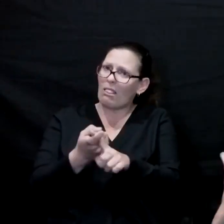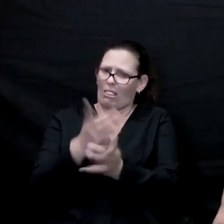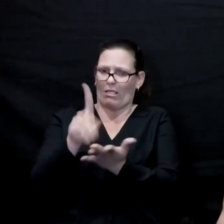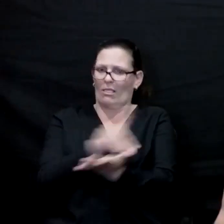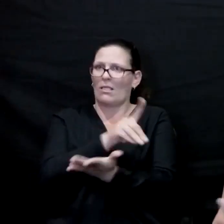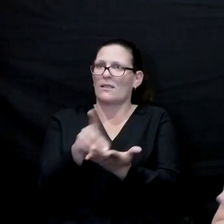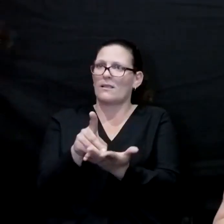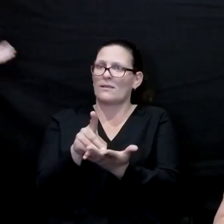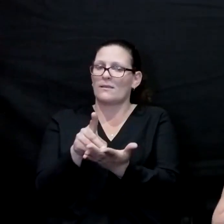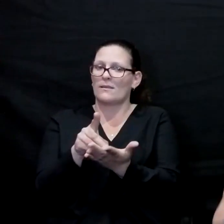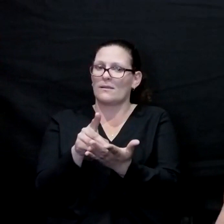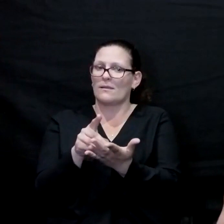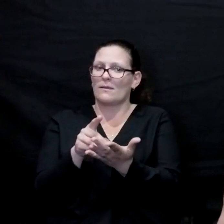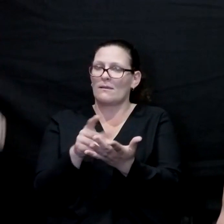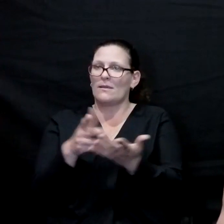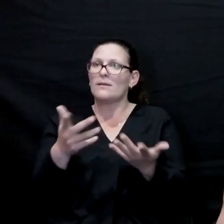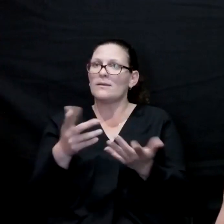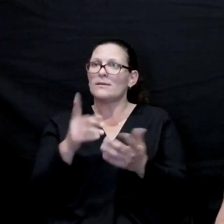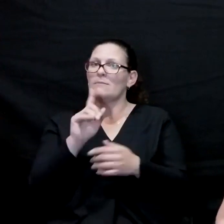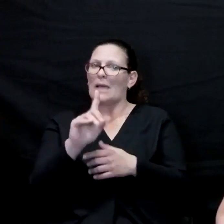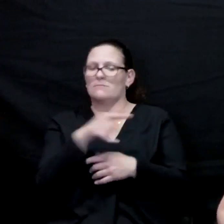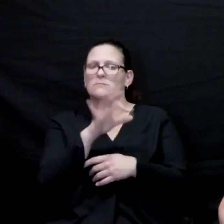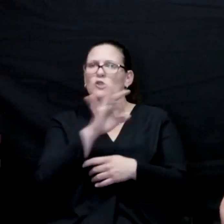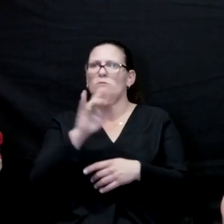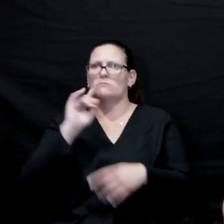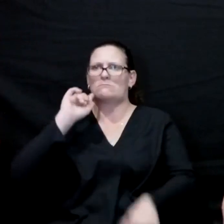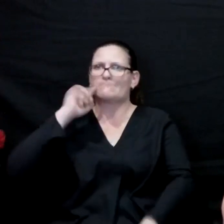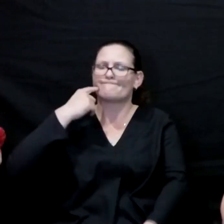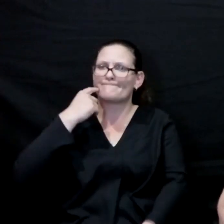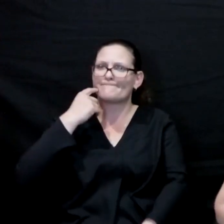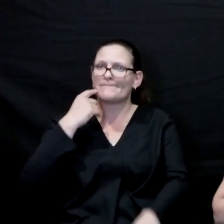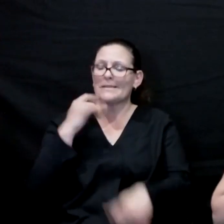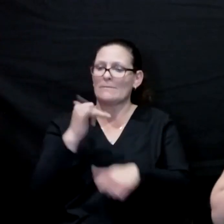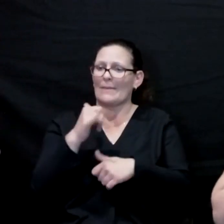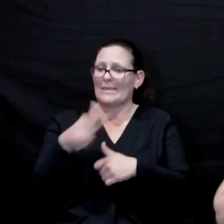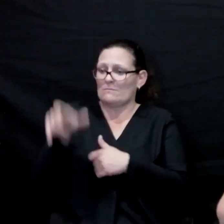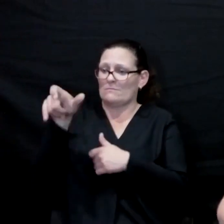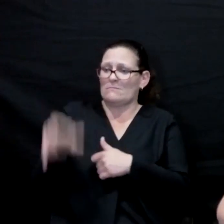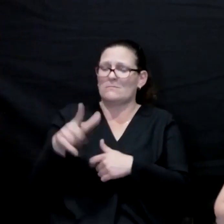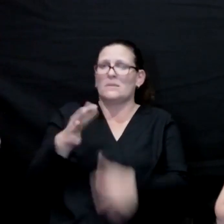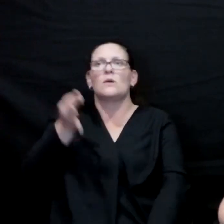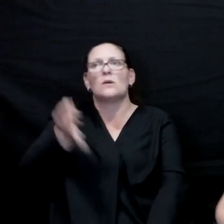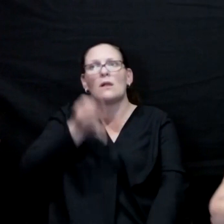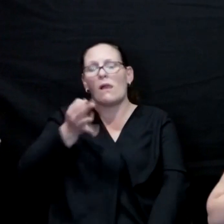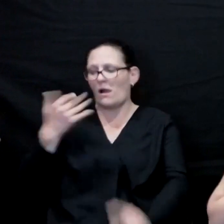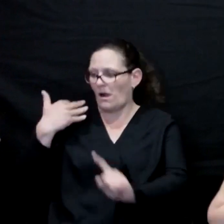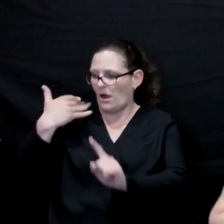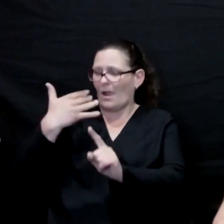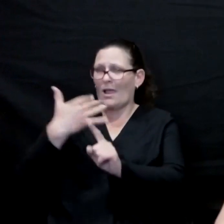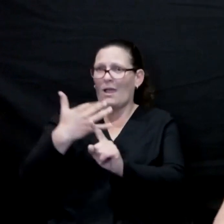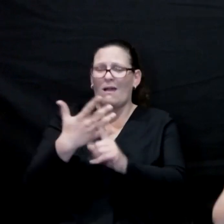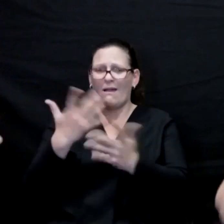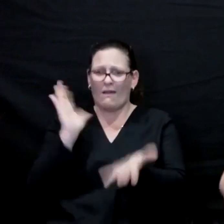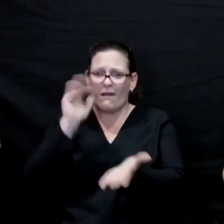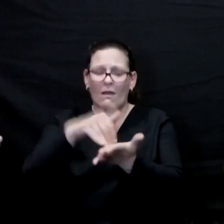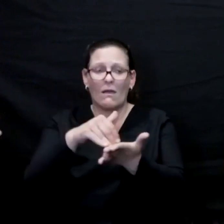or the participants may not want to cancel the meeting, and the meeting, for whatever reason, had gone